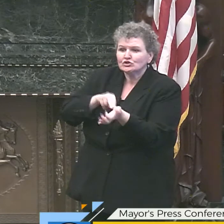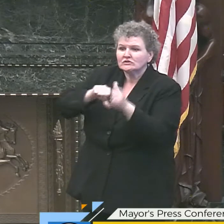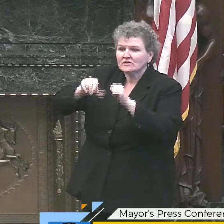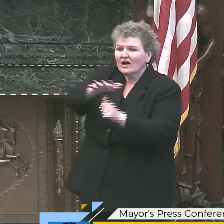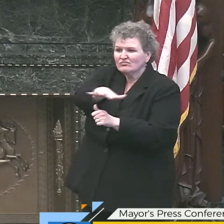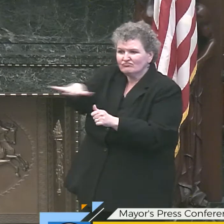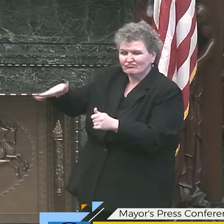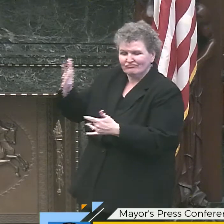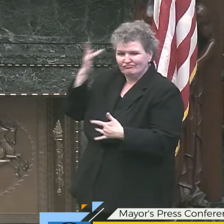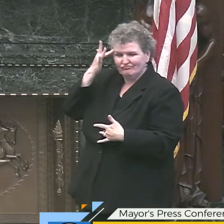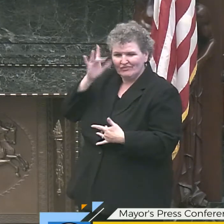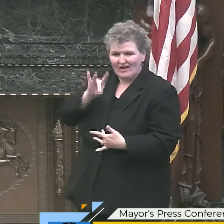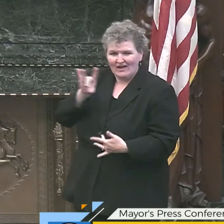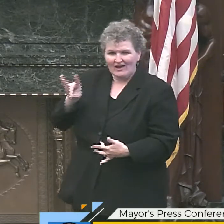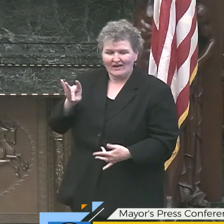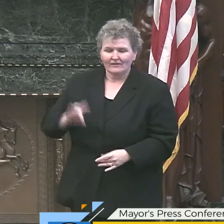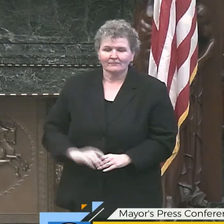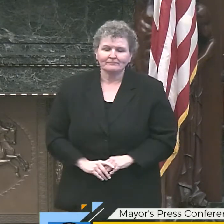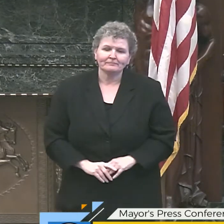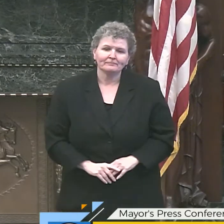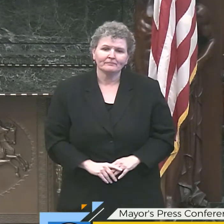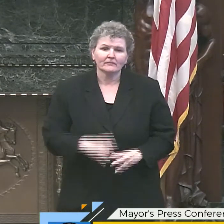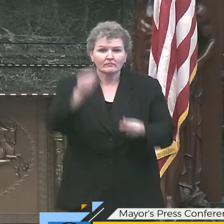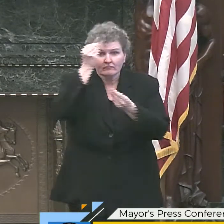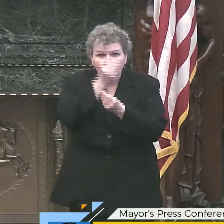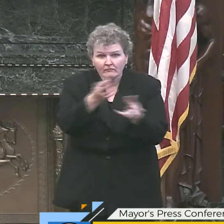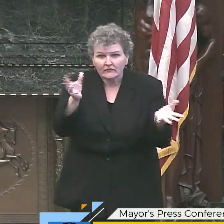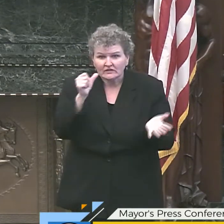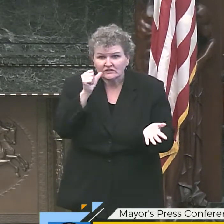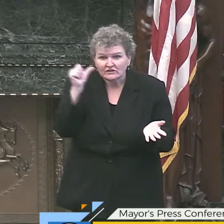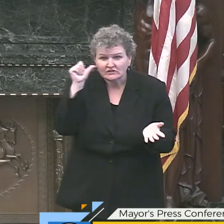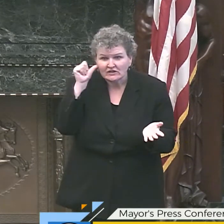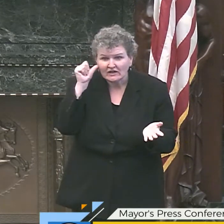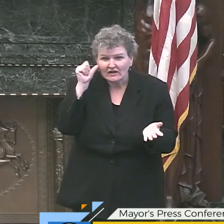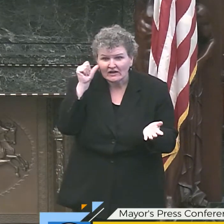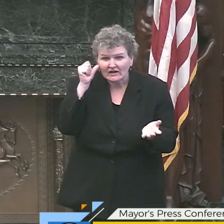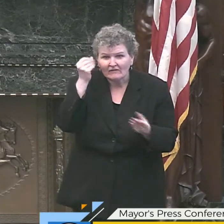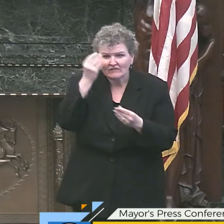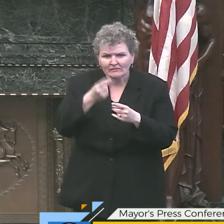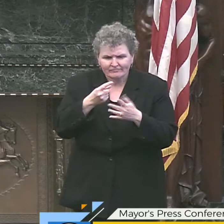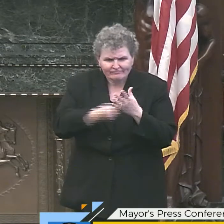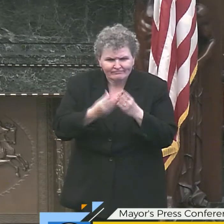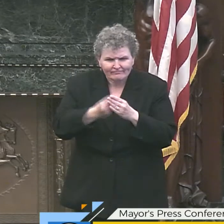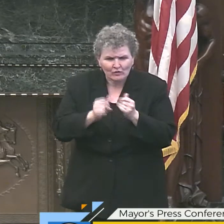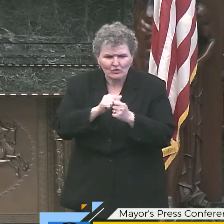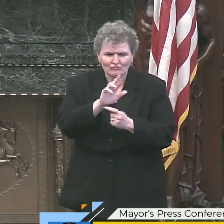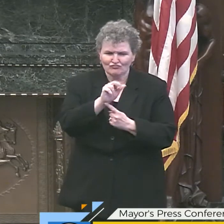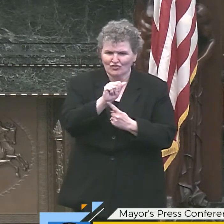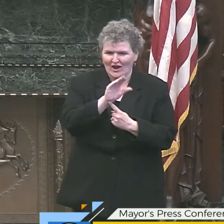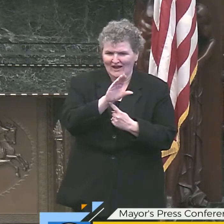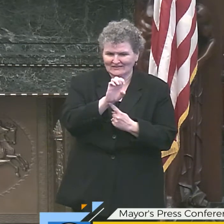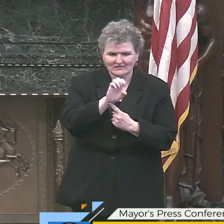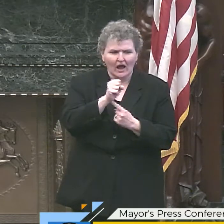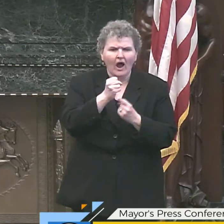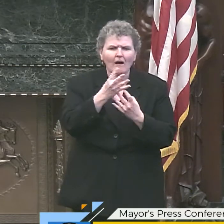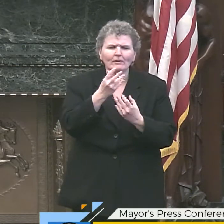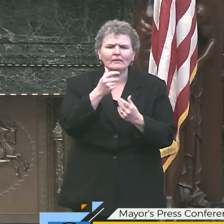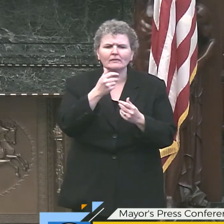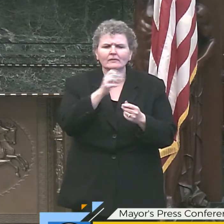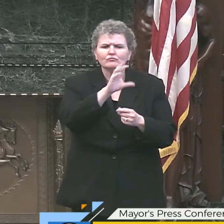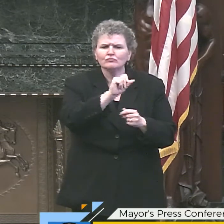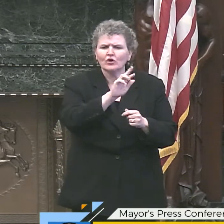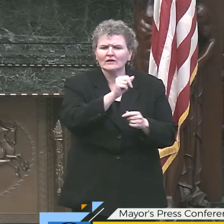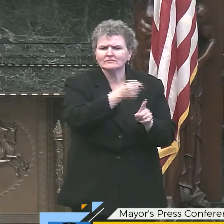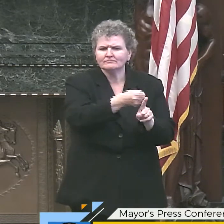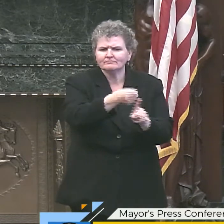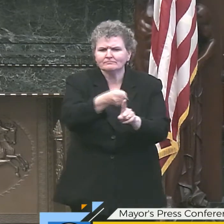mentioned yesterday that although we have missing information on race on most of our cases, that we were seeing recently